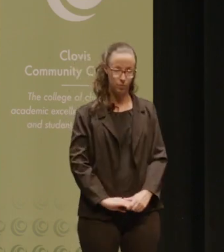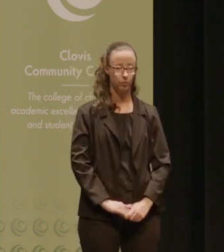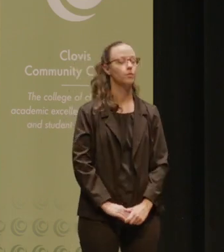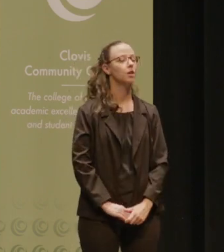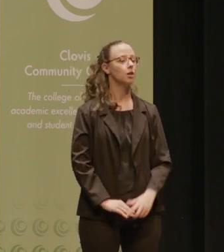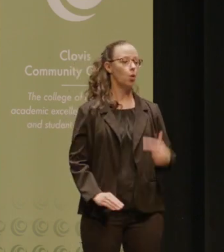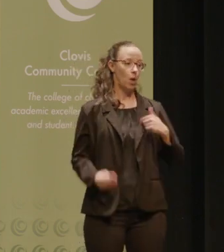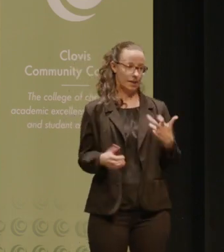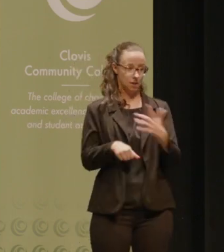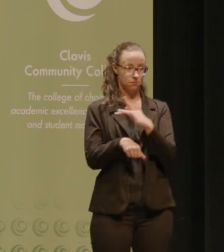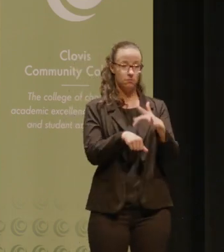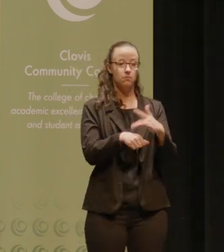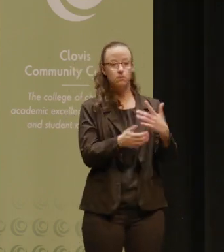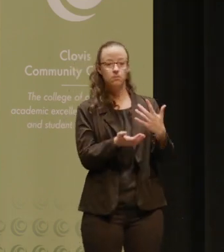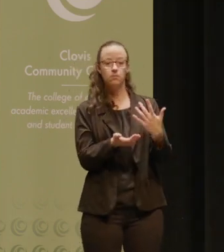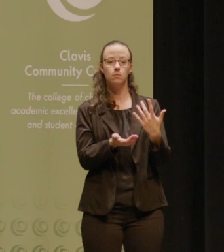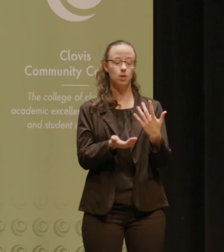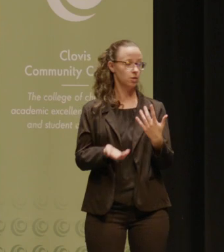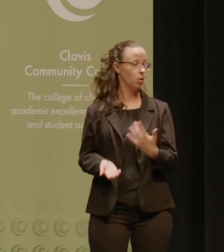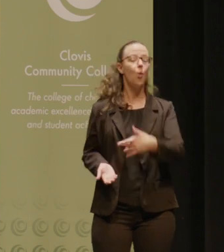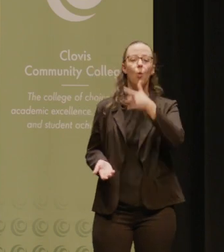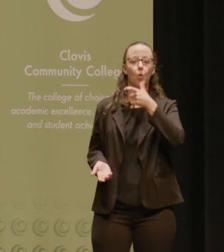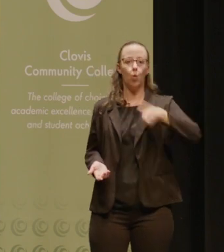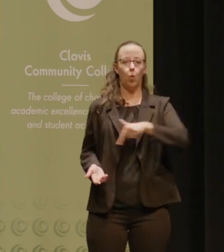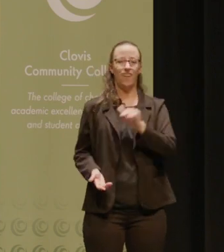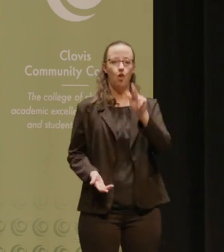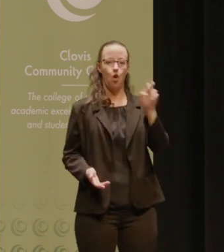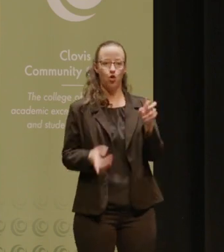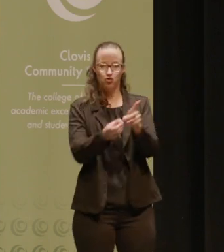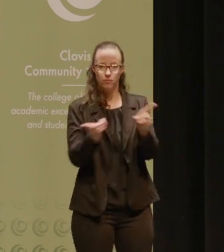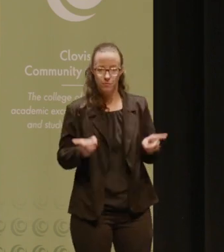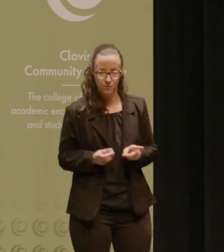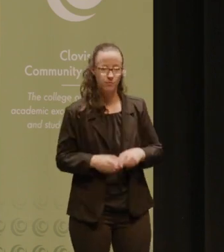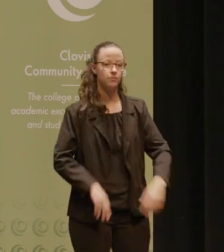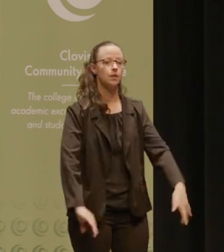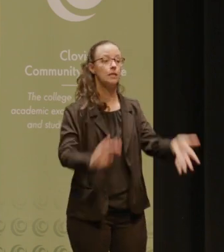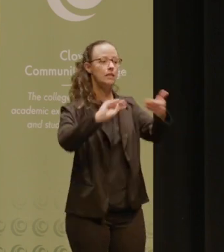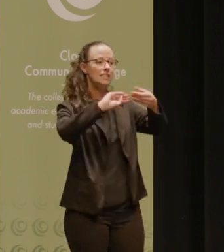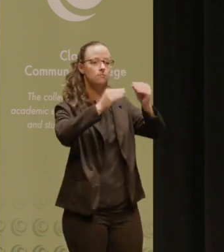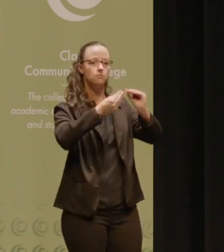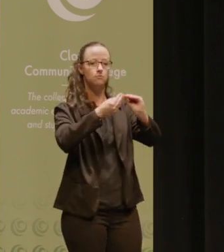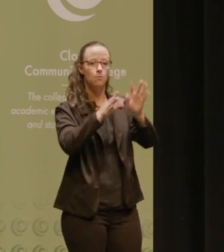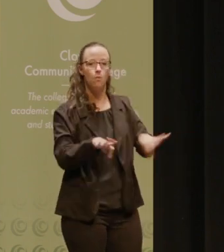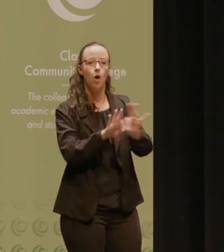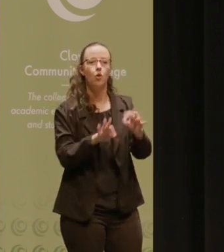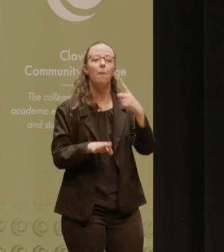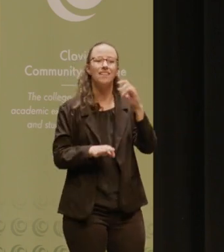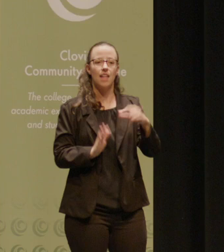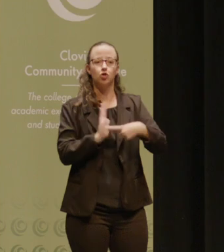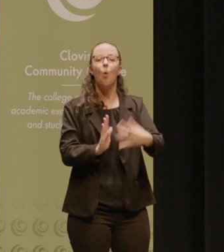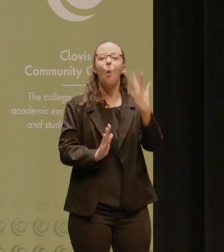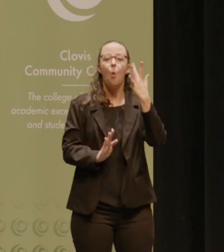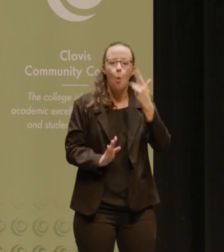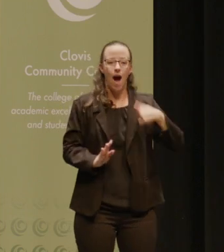And so I need to talk a little bit about, for those new folks, you know, who we are. Demographics matter because this is our why.